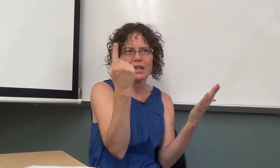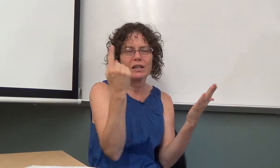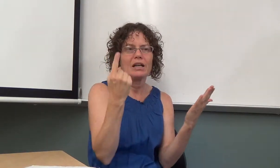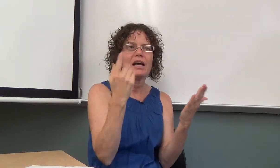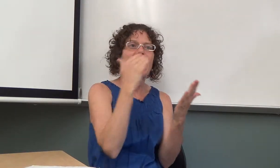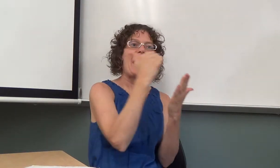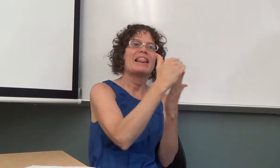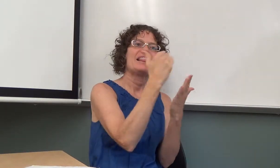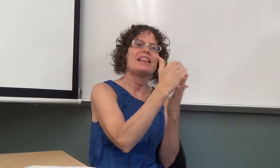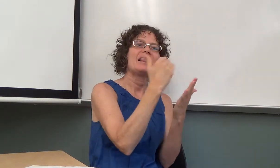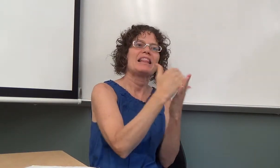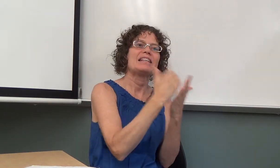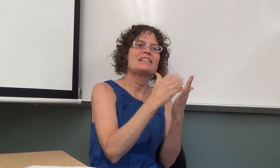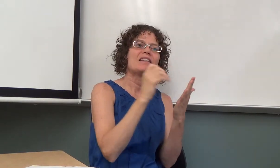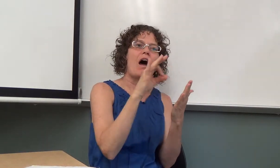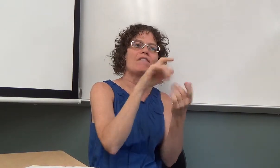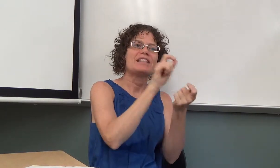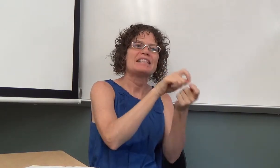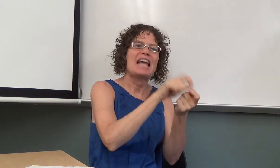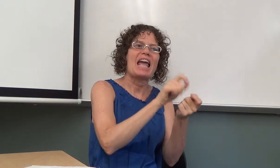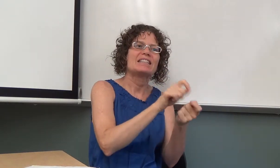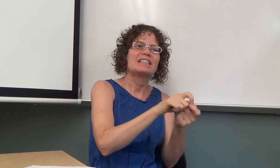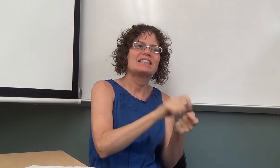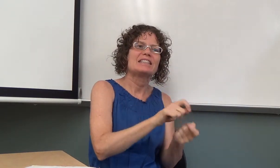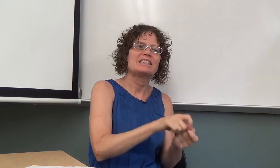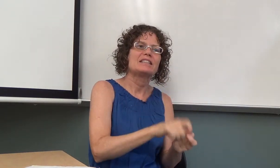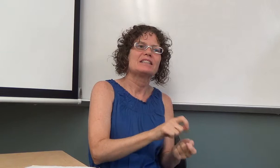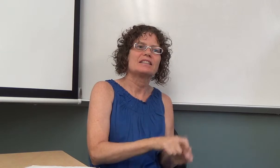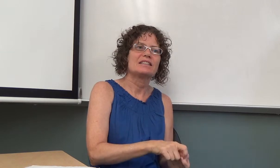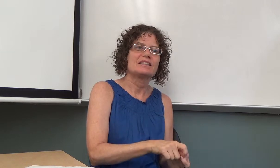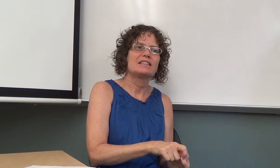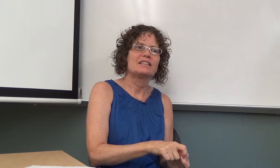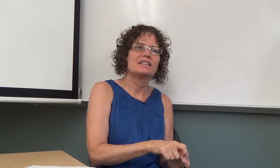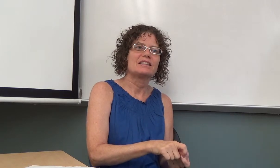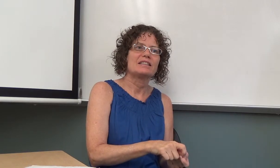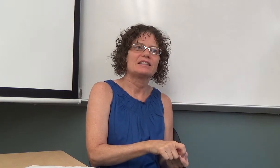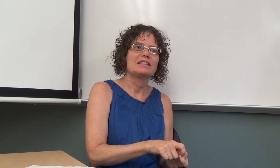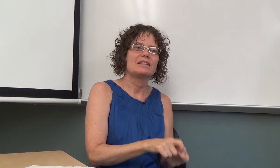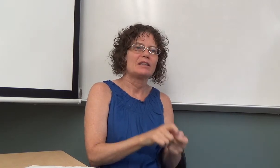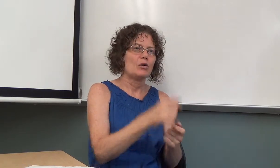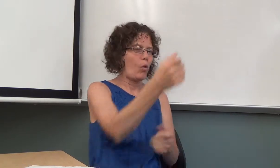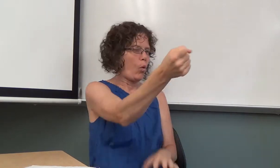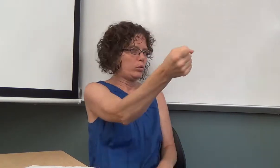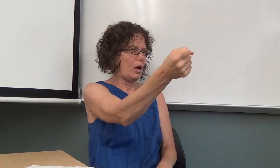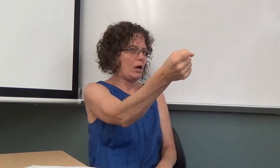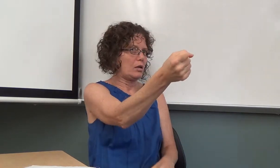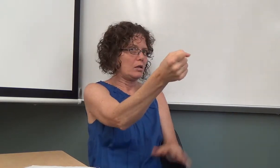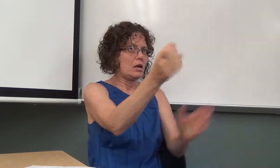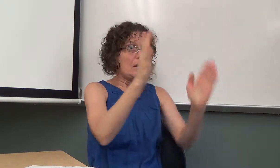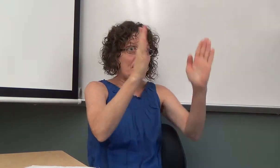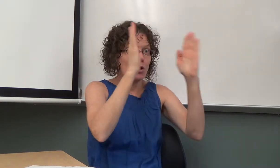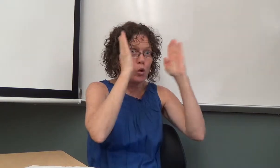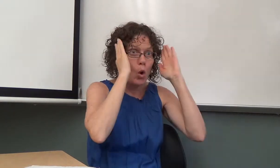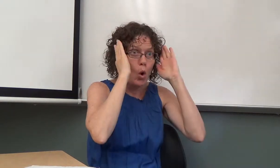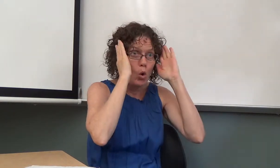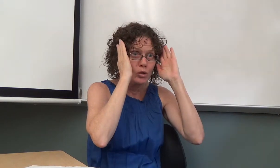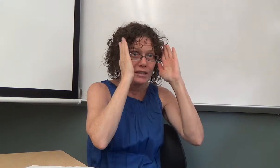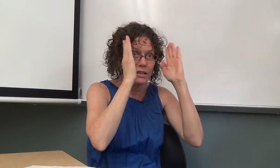list of details. Now, hold on, pay close attention, okay? Pay close attention.